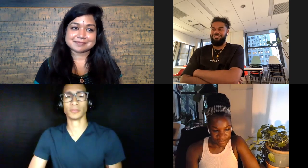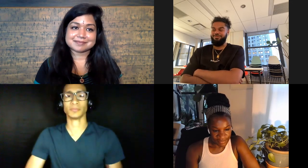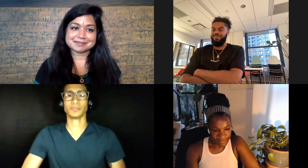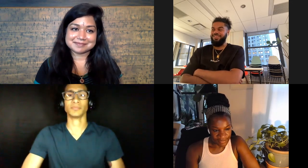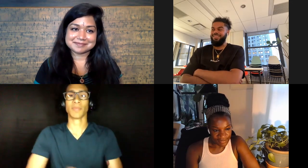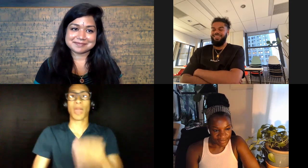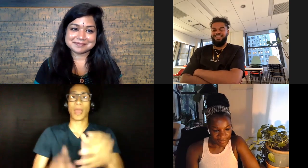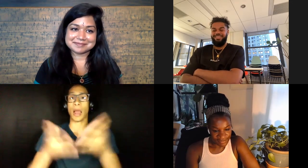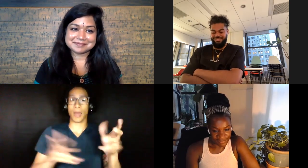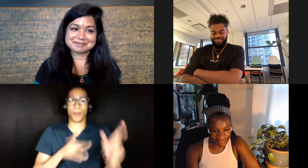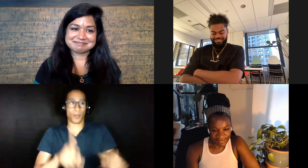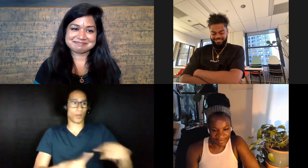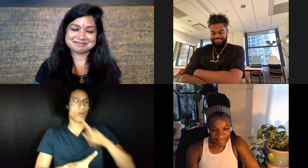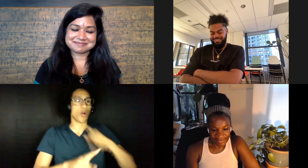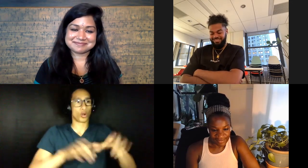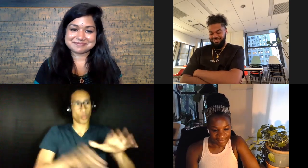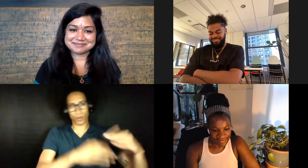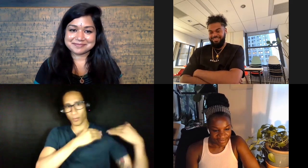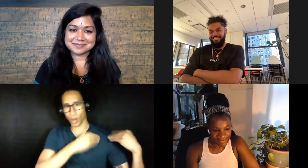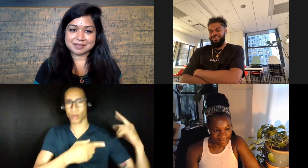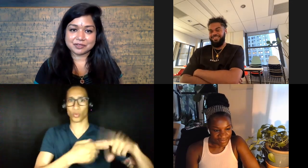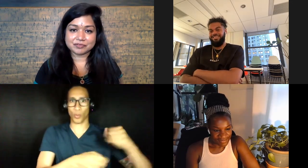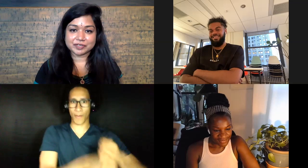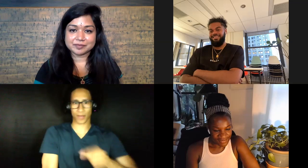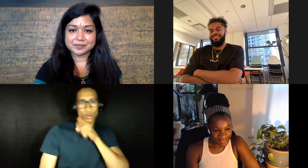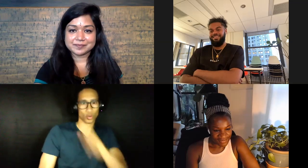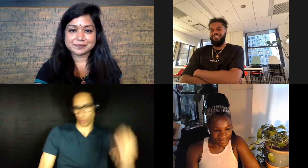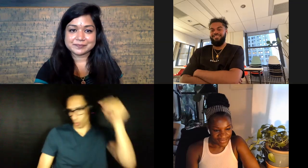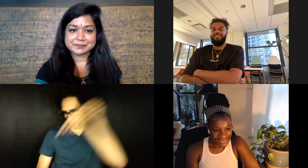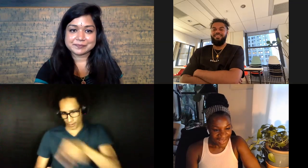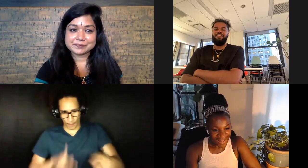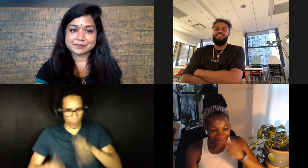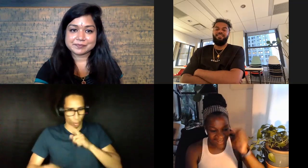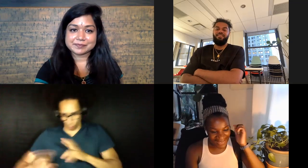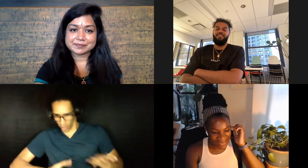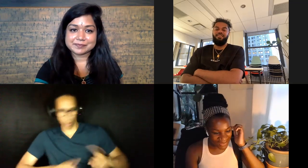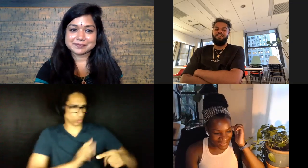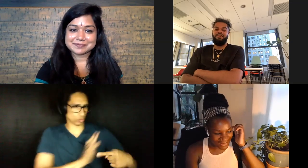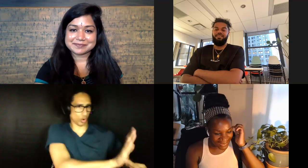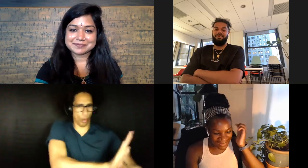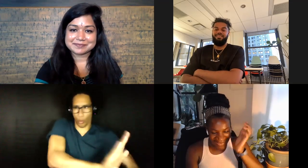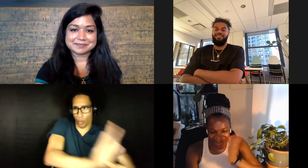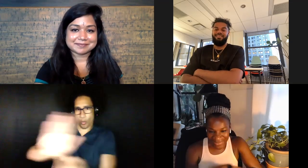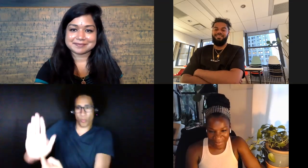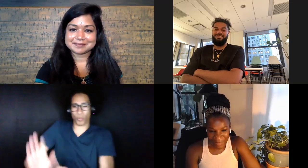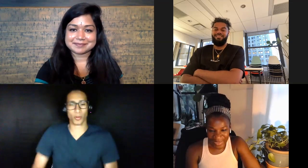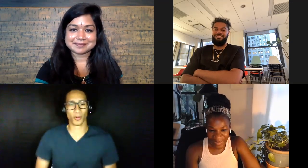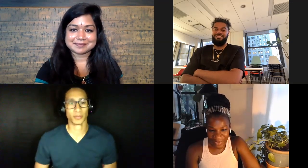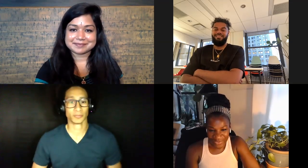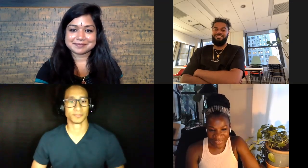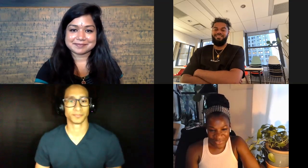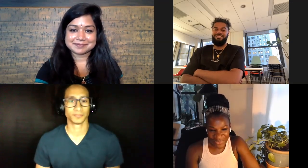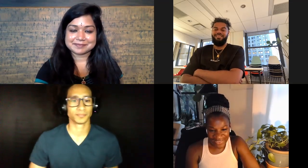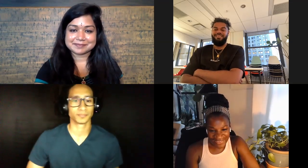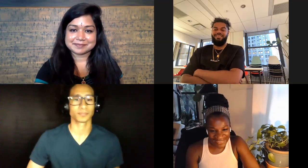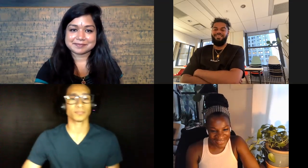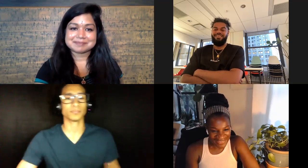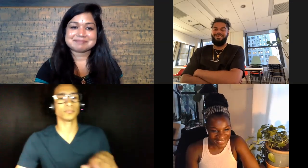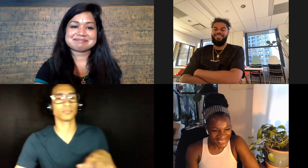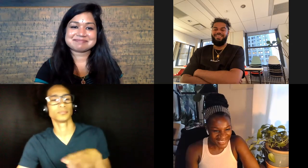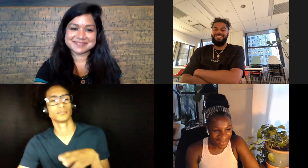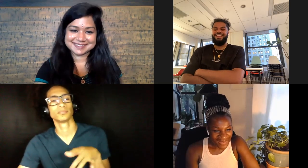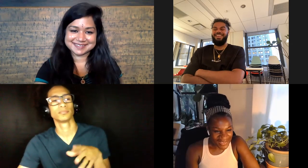recommendations, food, where to go, like whatever you want to share with folks. This is your open Which country you want to start? Which country do you want to start all at? of